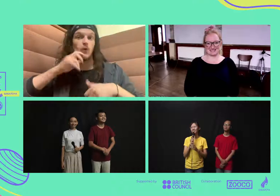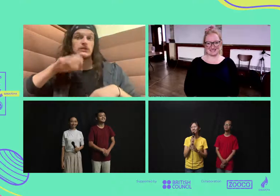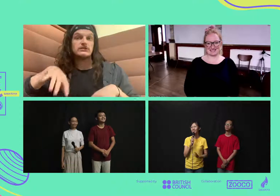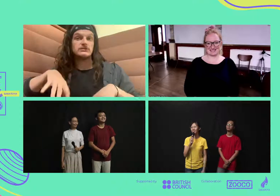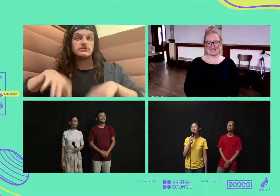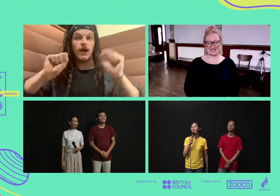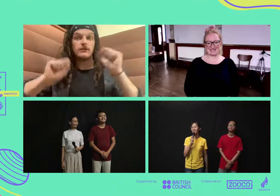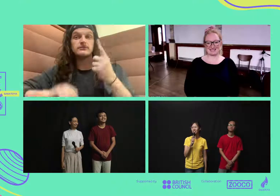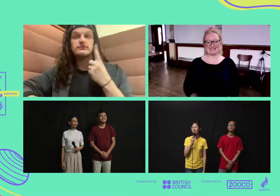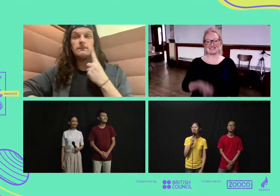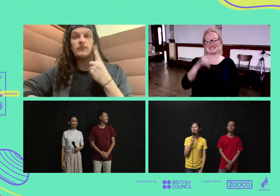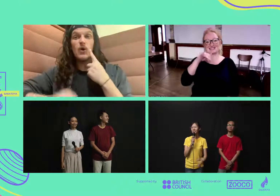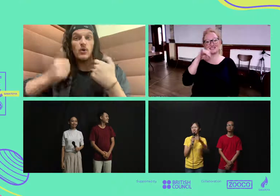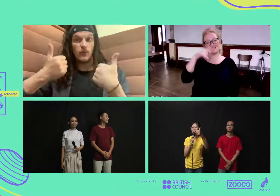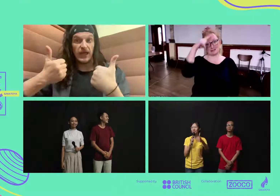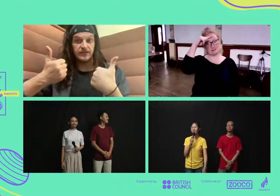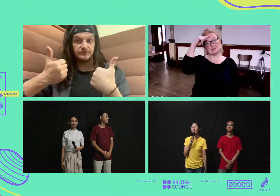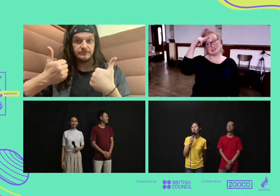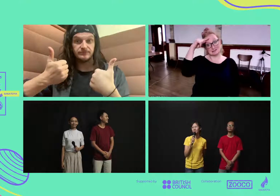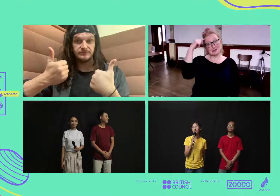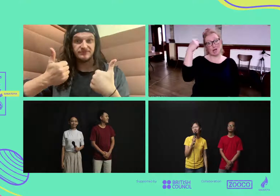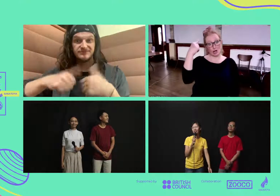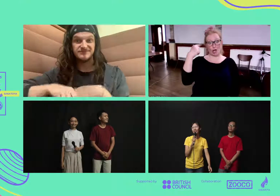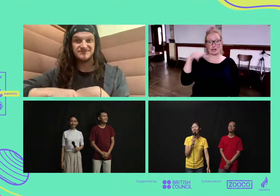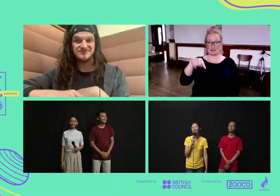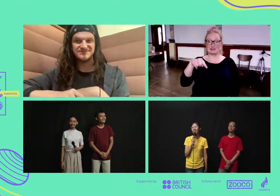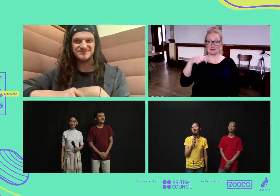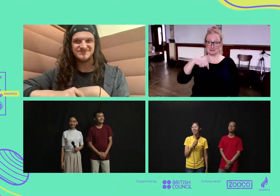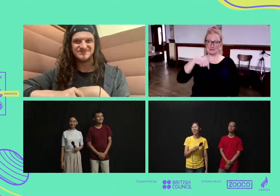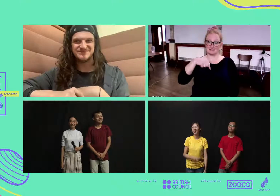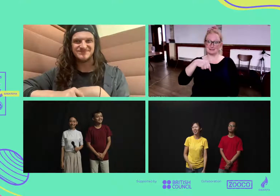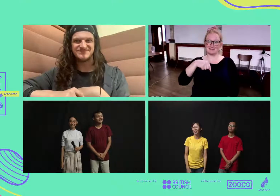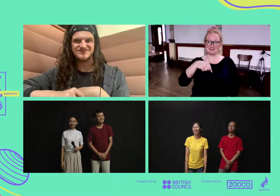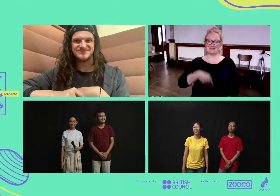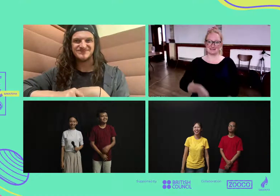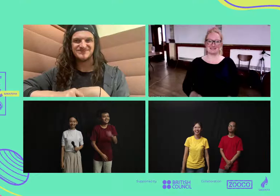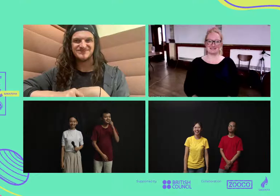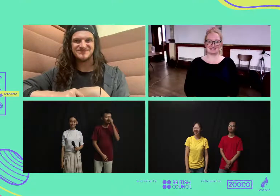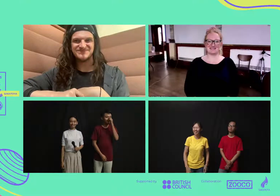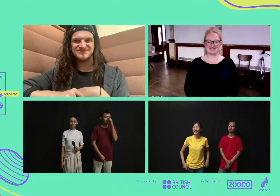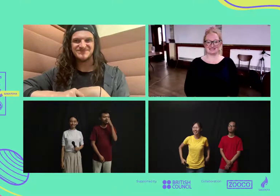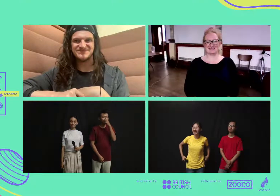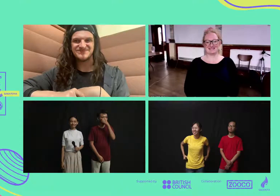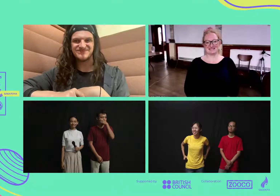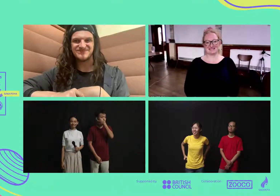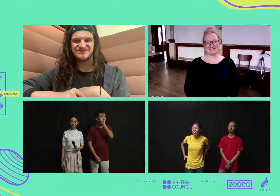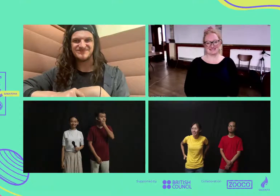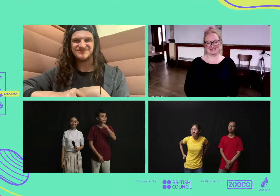It's really hot in Indonesia. So we got, oh, okay, cool.